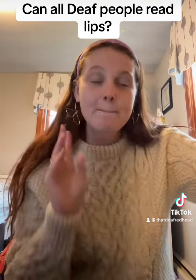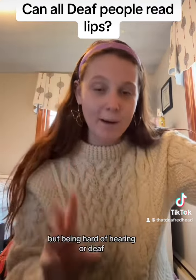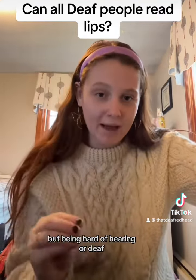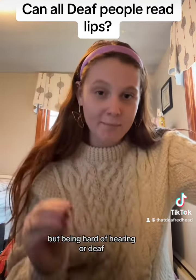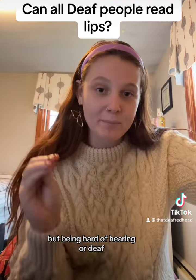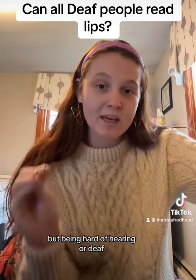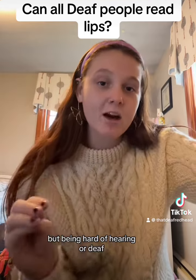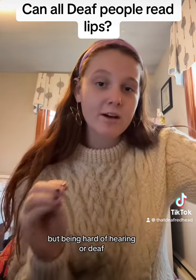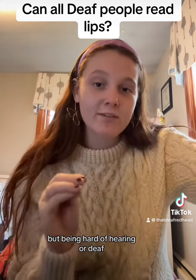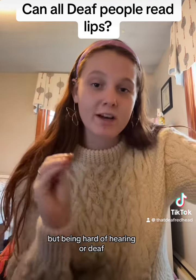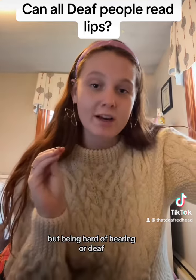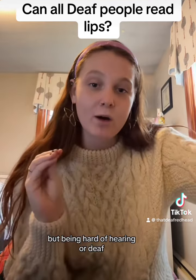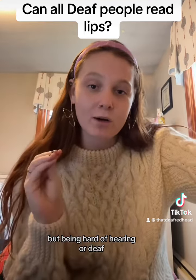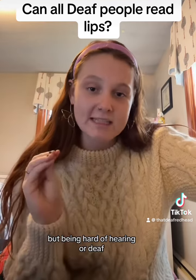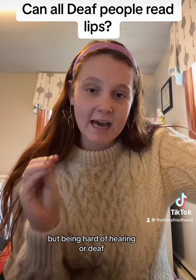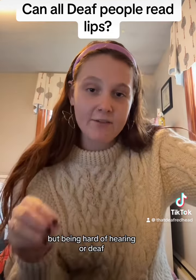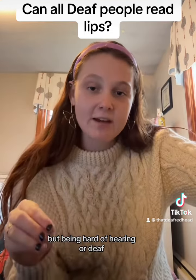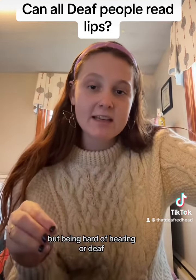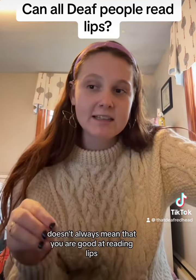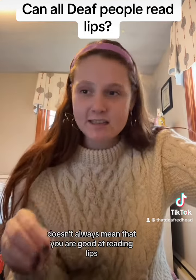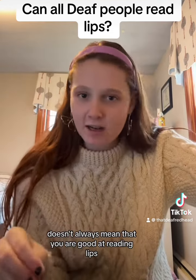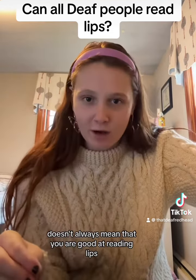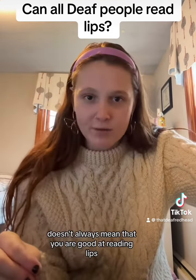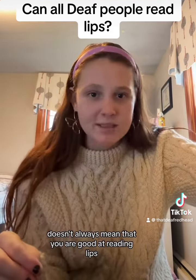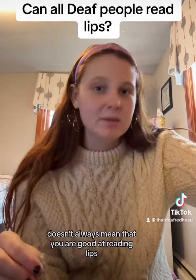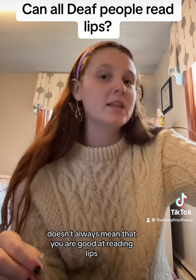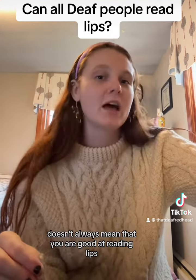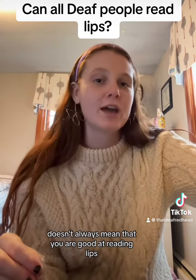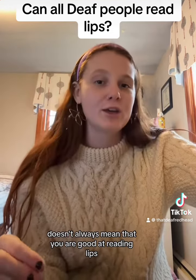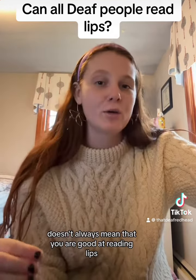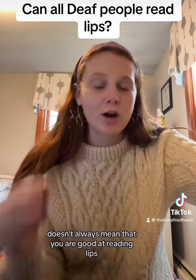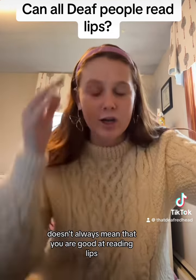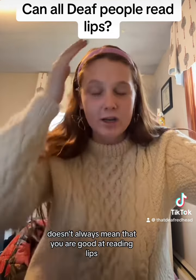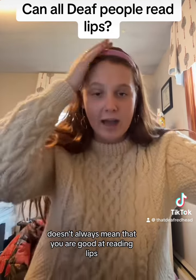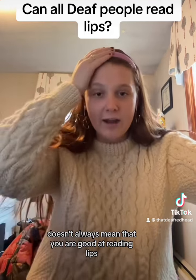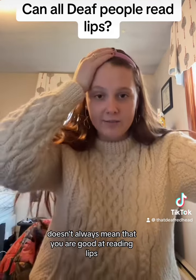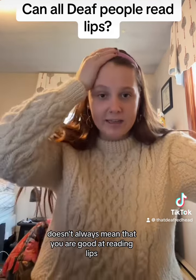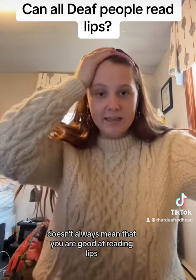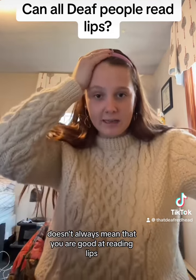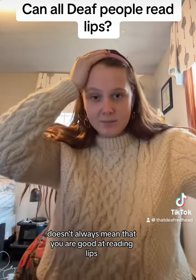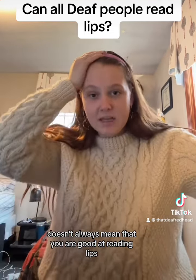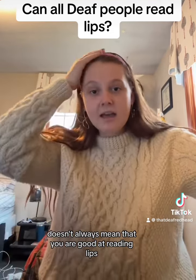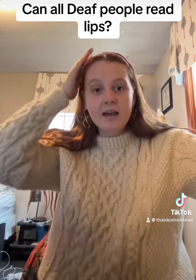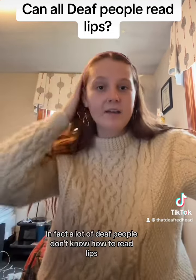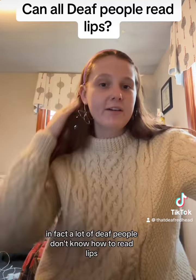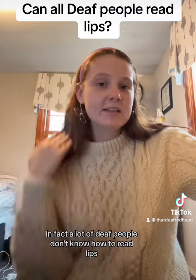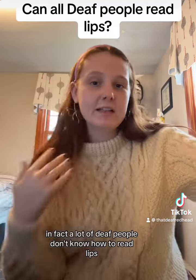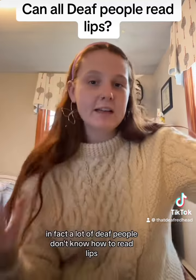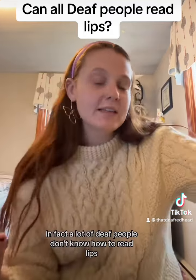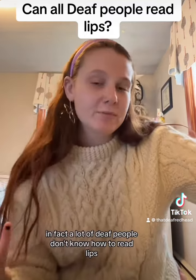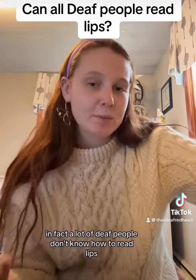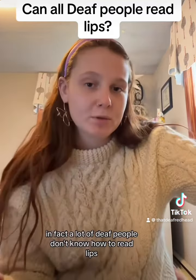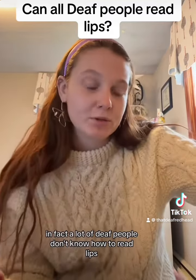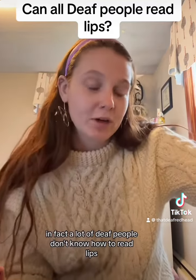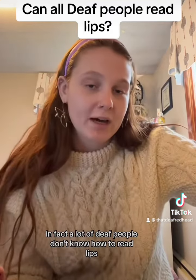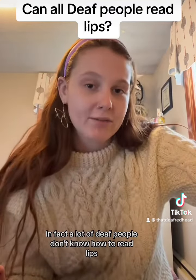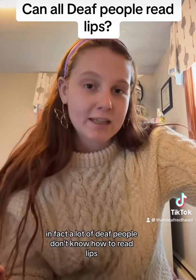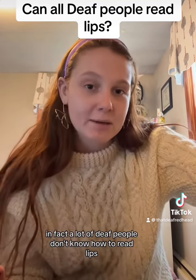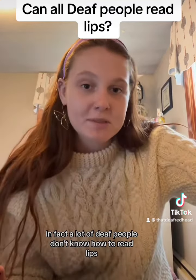But being hard of hearing or deaf doesn't always mean that you are good at reading lips. In fact, a lot of deaf people don't know how to read lips, and